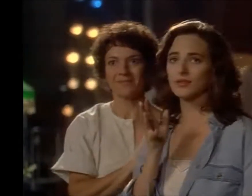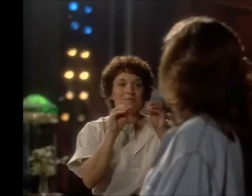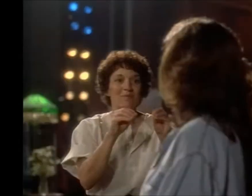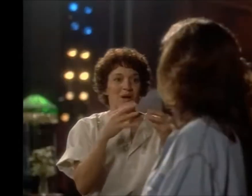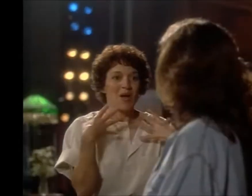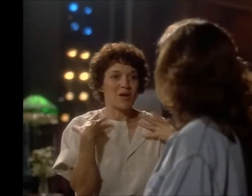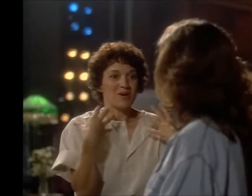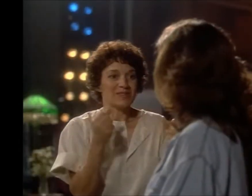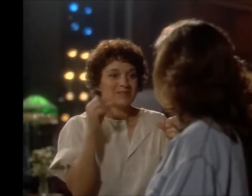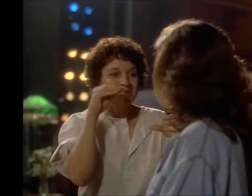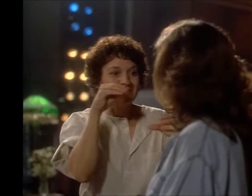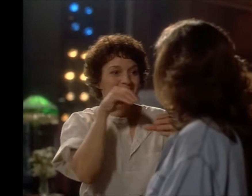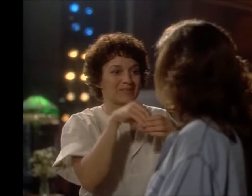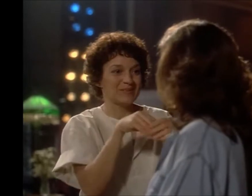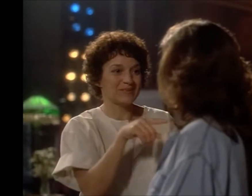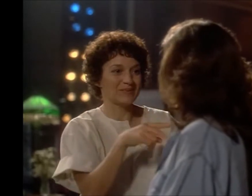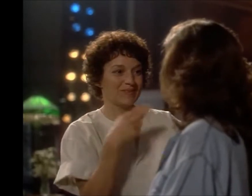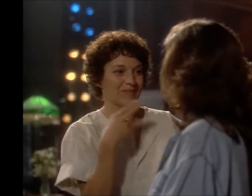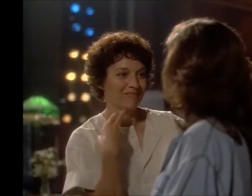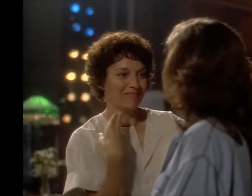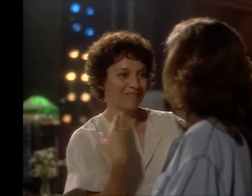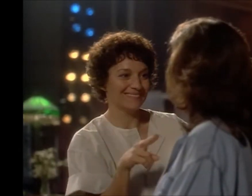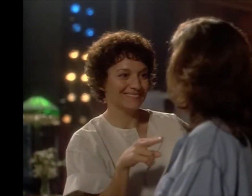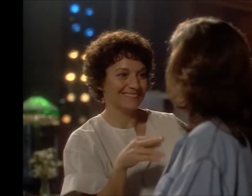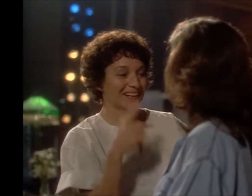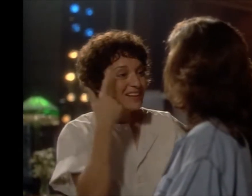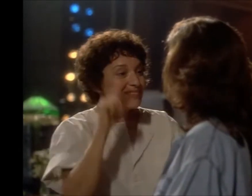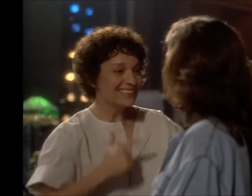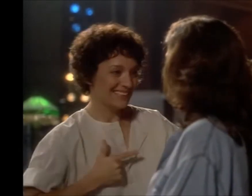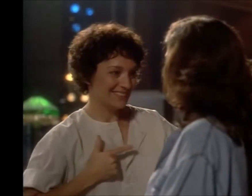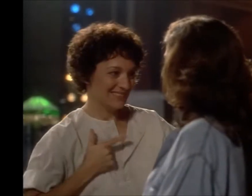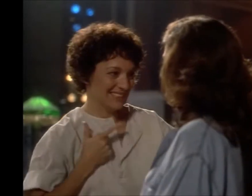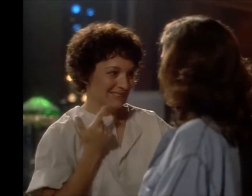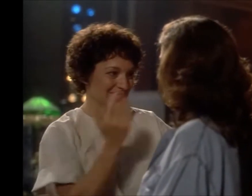I've got to put courage in you, honey, for living.